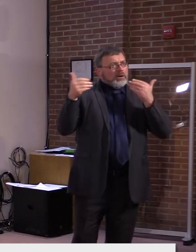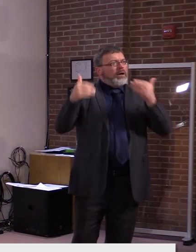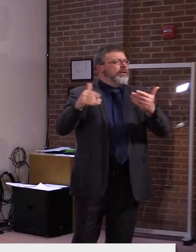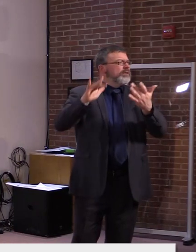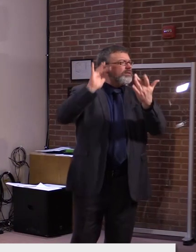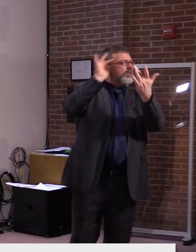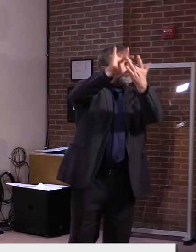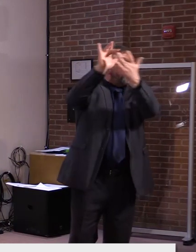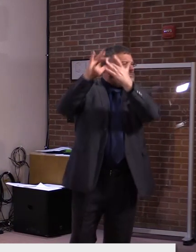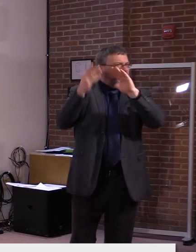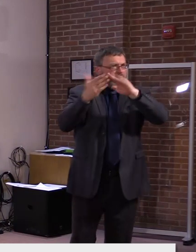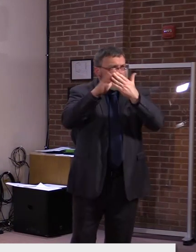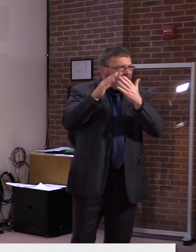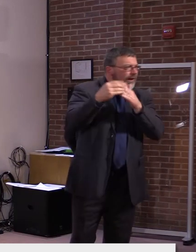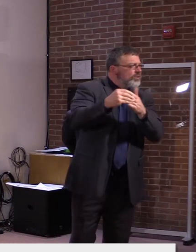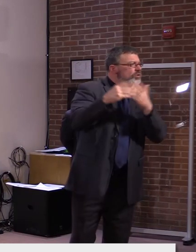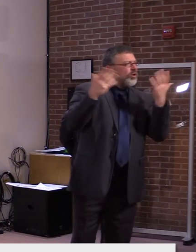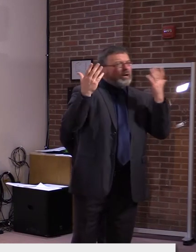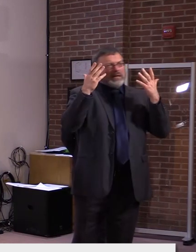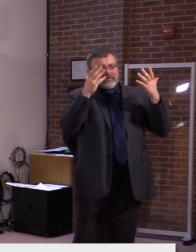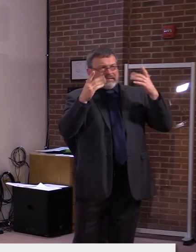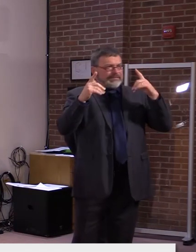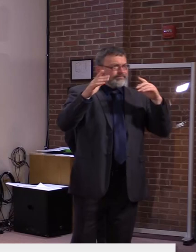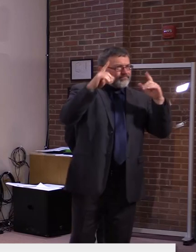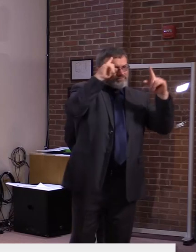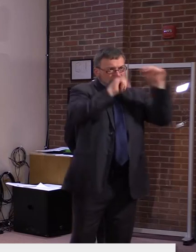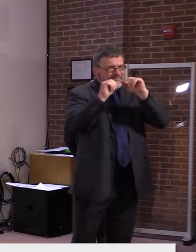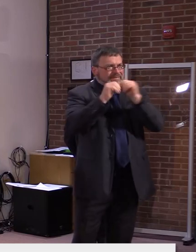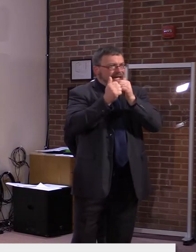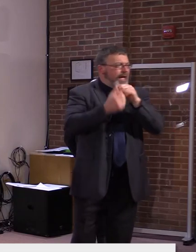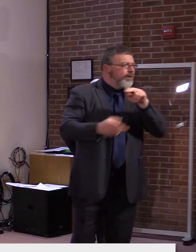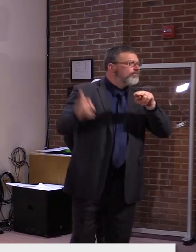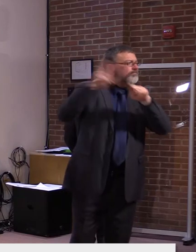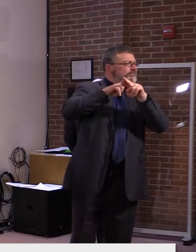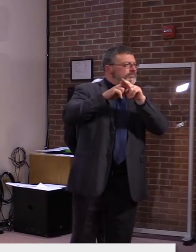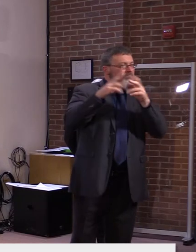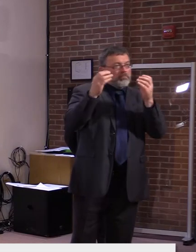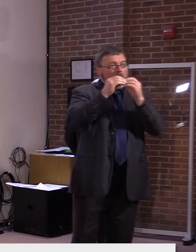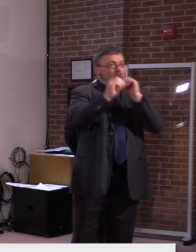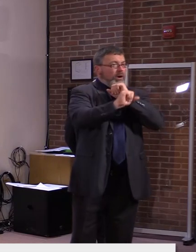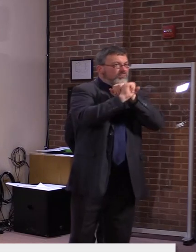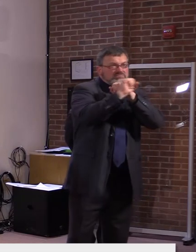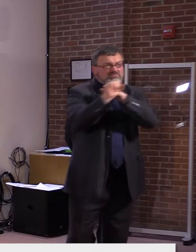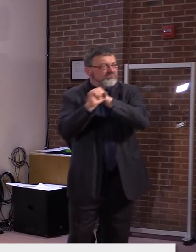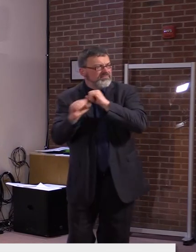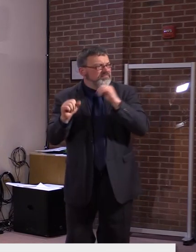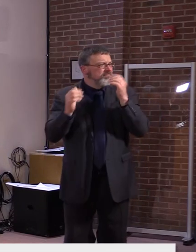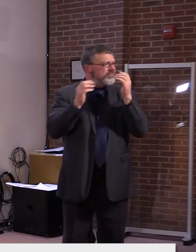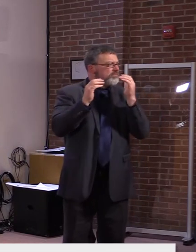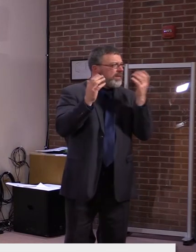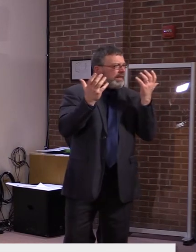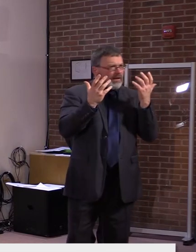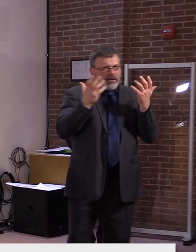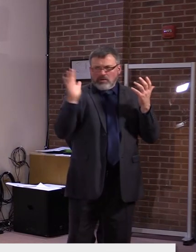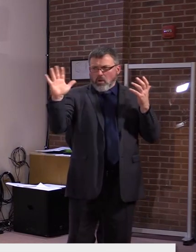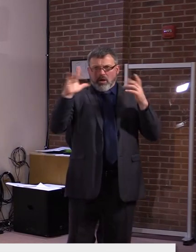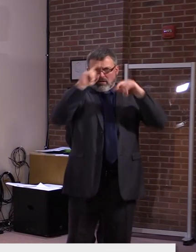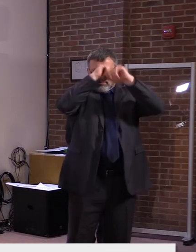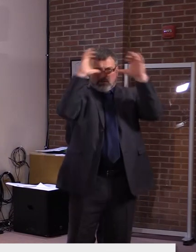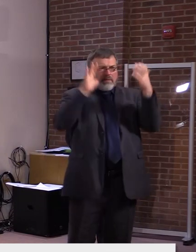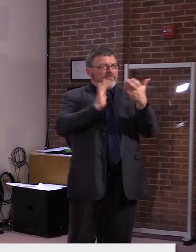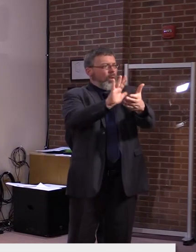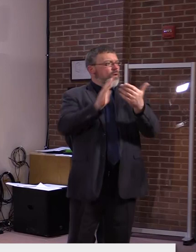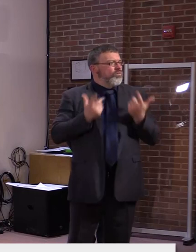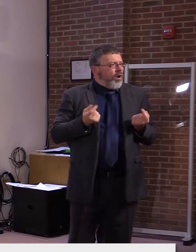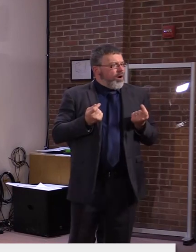the vaccination numbers up. I guess, what will that outreach look like specifically? And if they have taken the shot already,